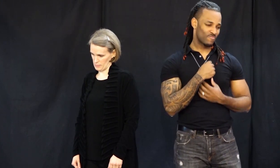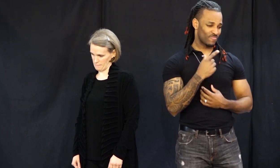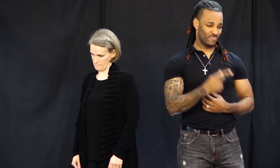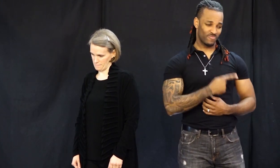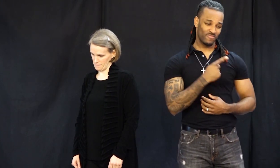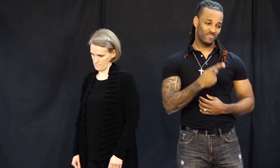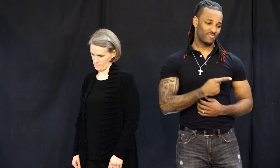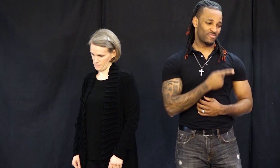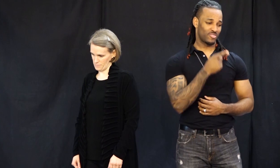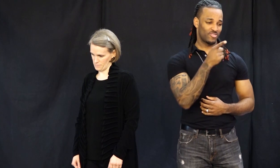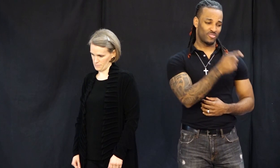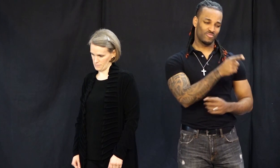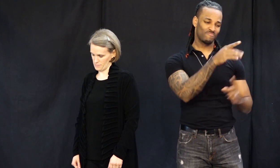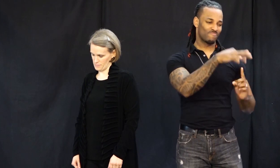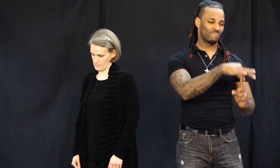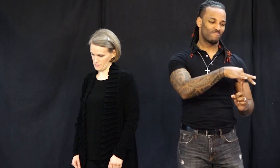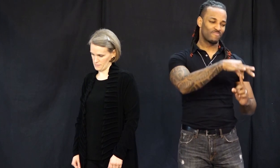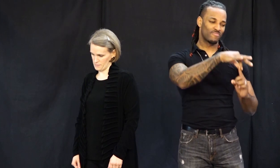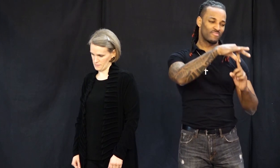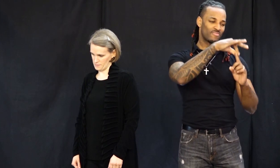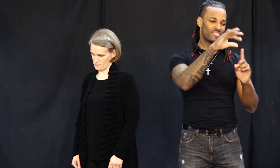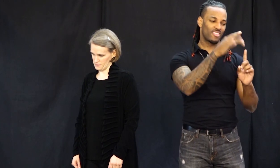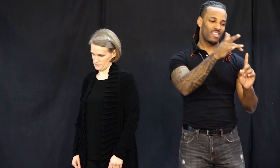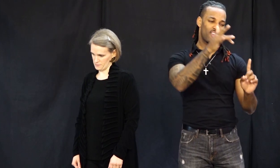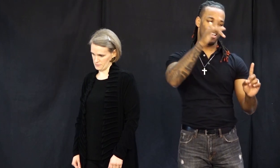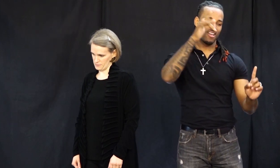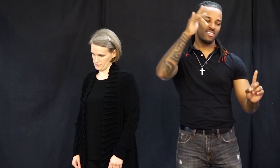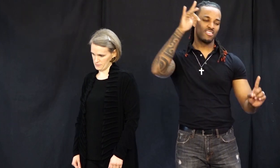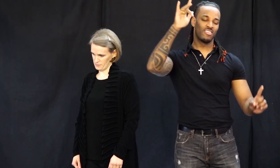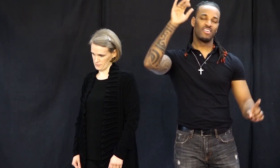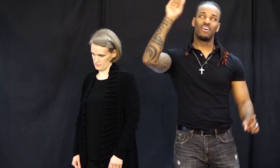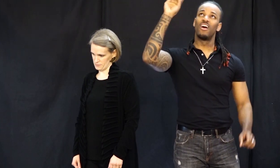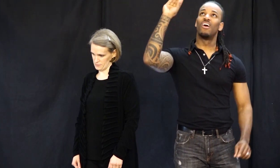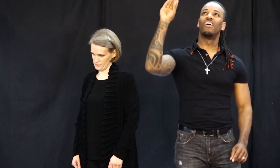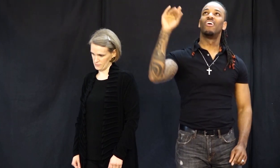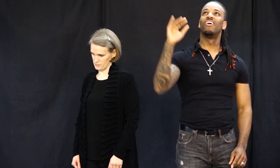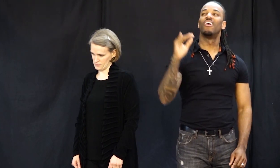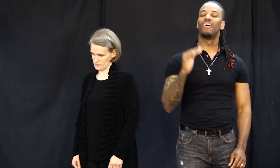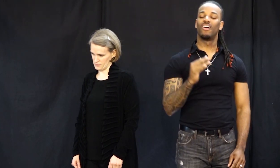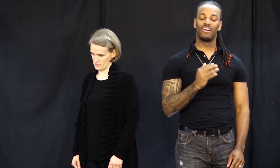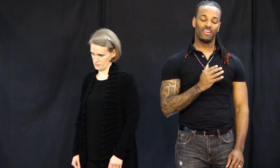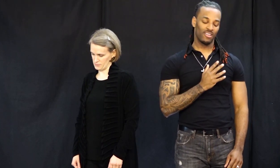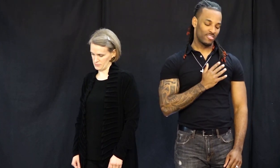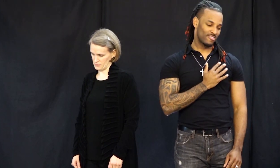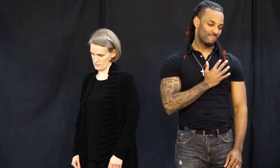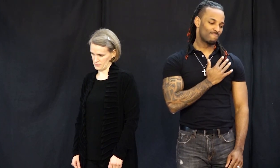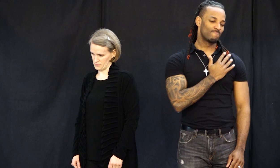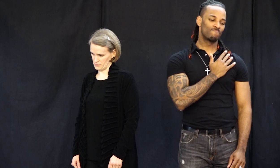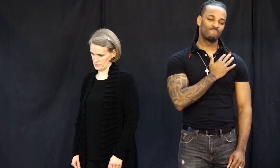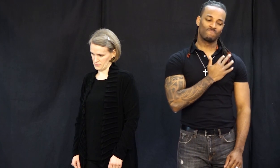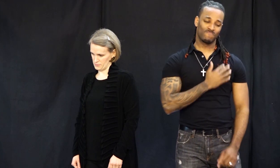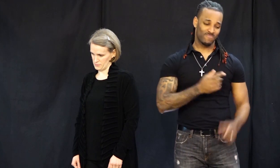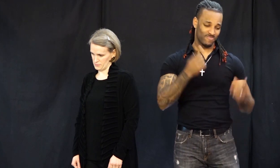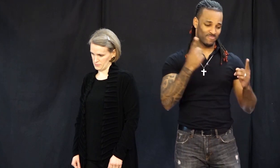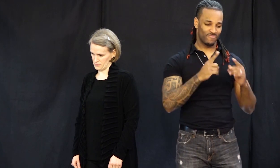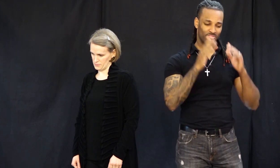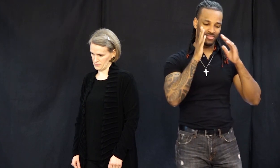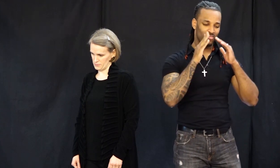Philip, you outshine the morning sun, my son. When you smile,